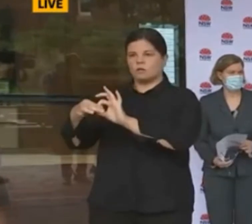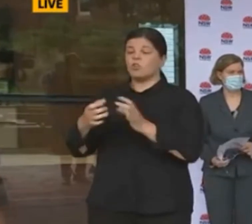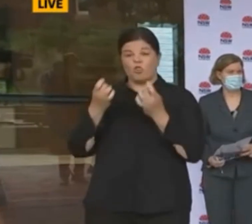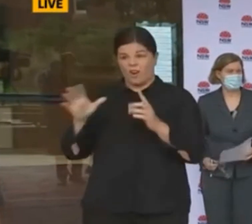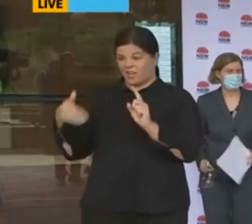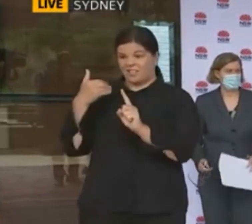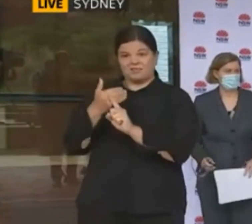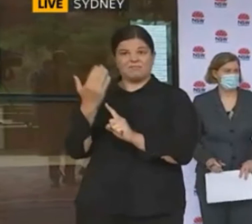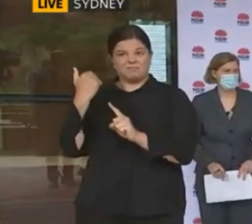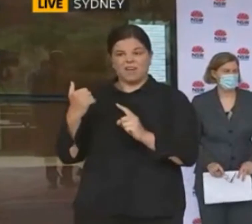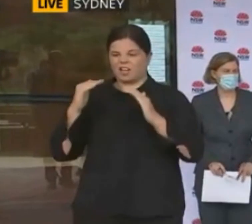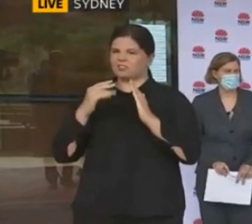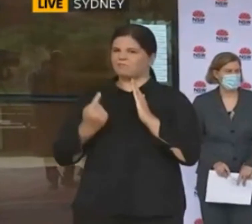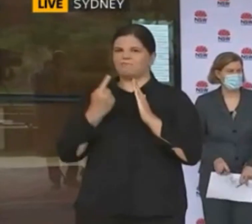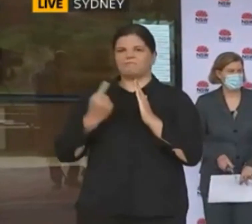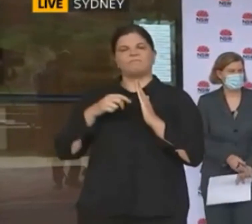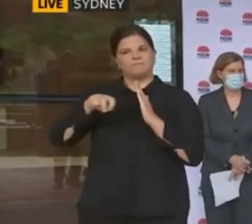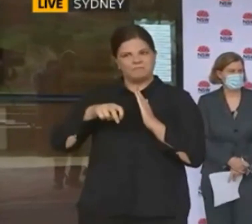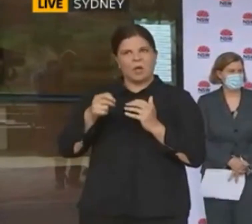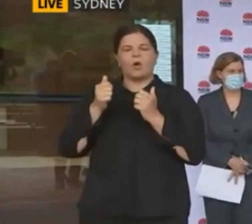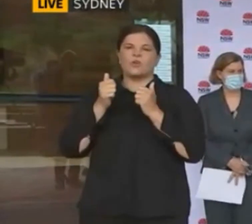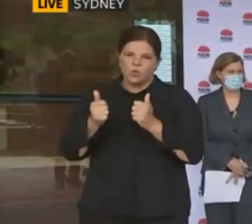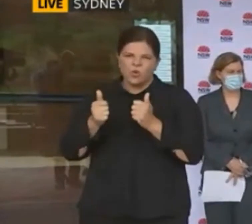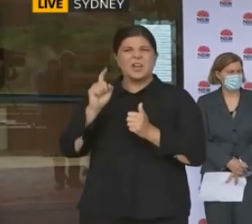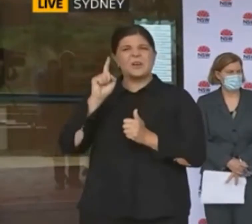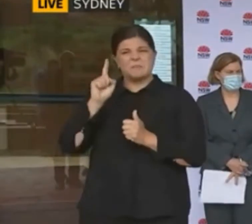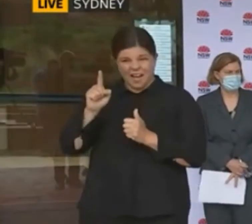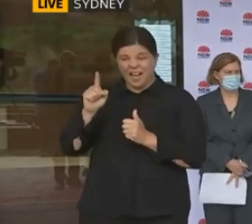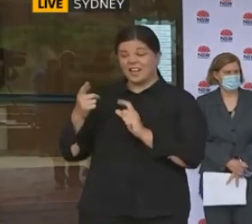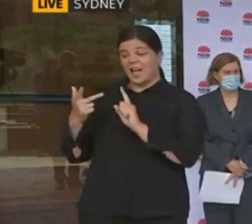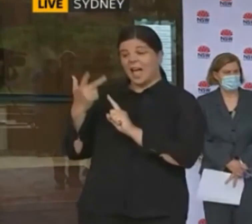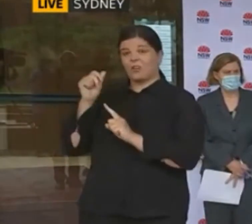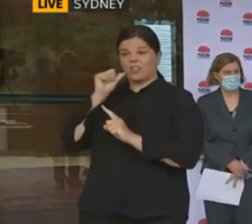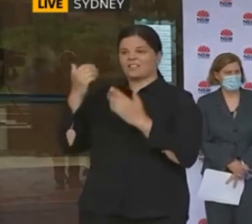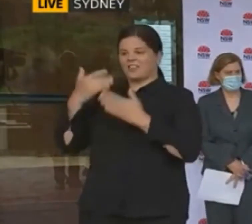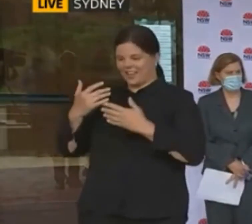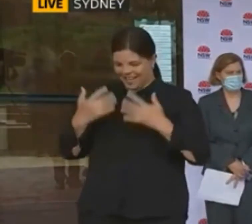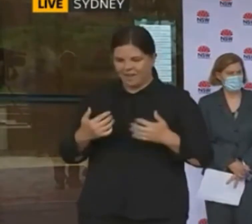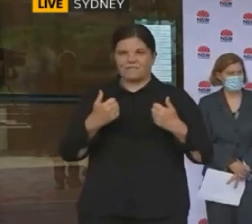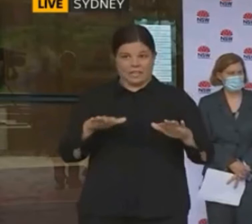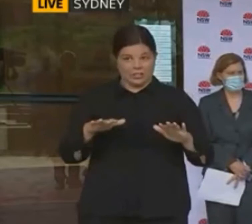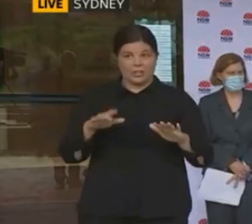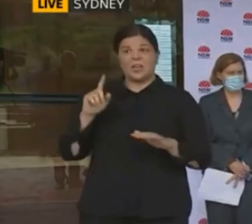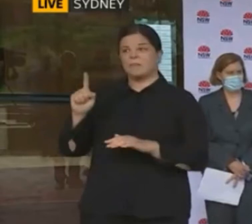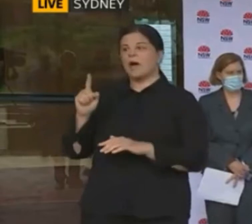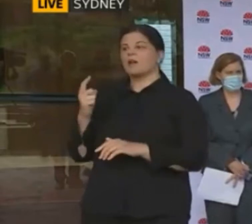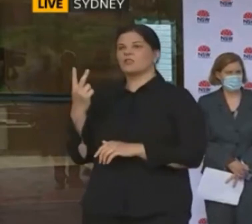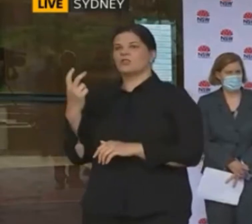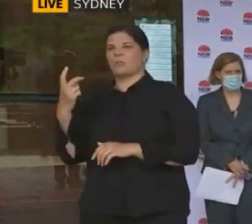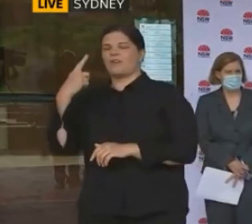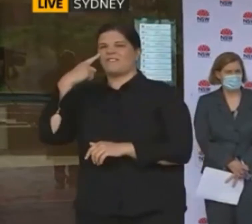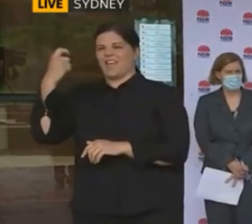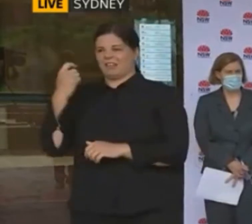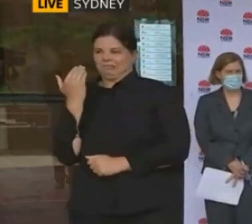isolation, which is positive news. However, overnight since 8 p.m, we have had a couple of cases where we haven't yet